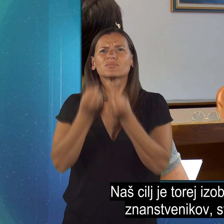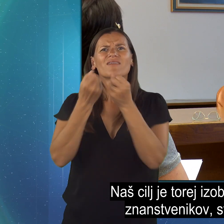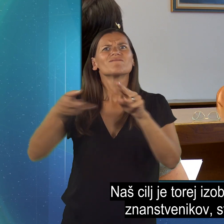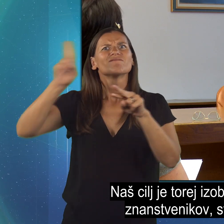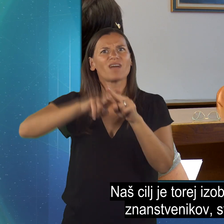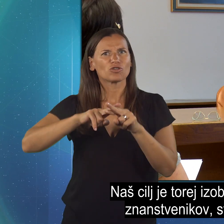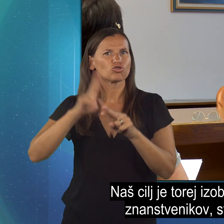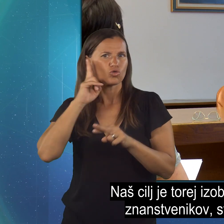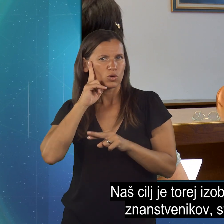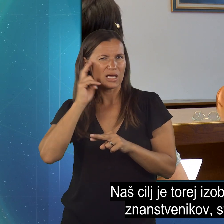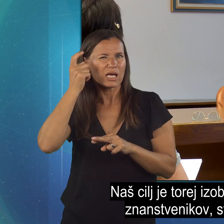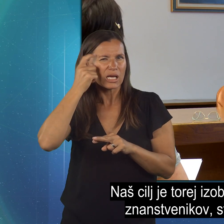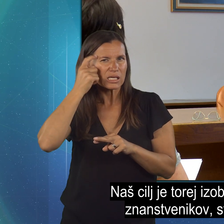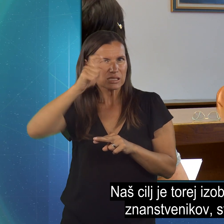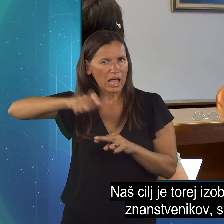more deaf science